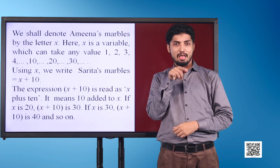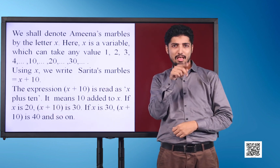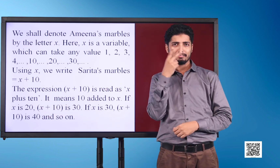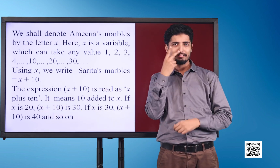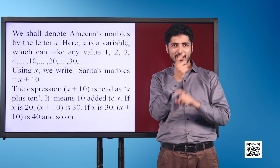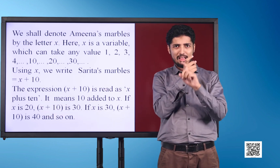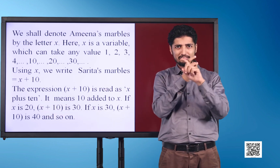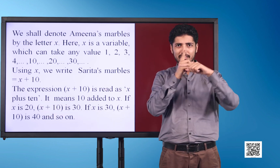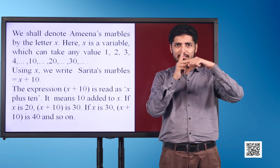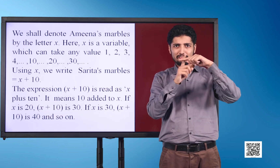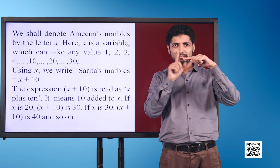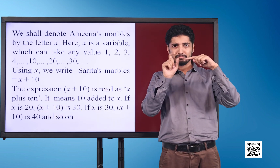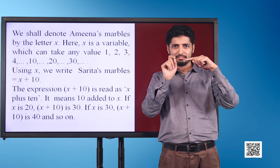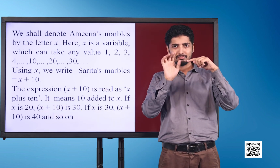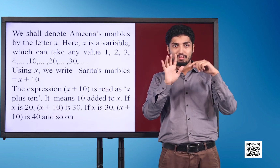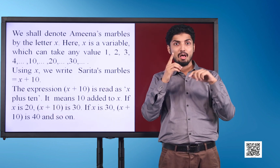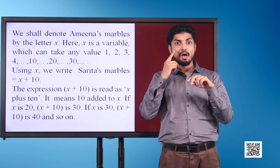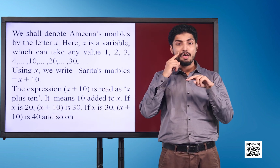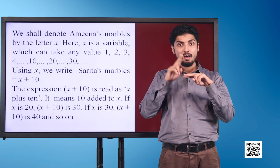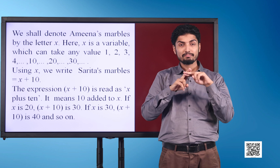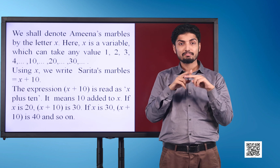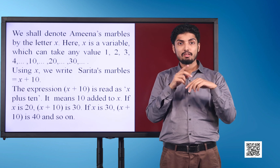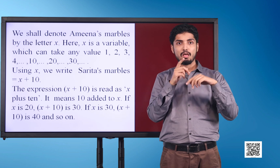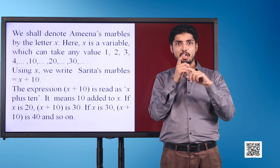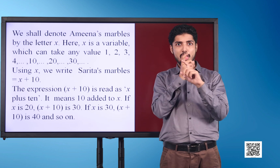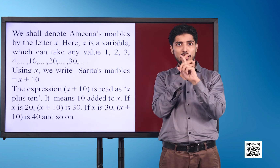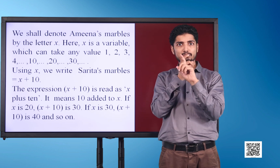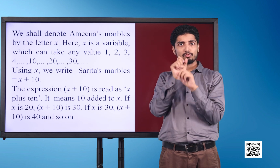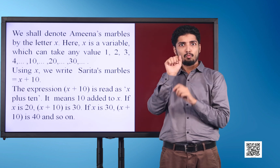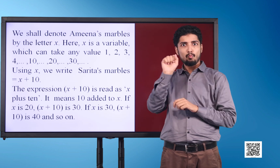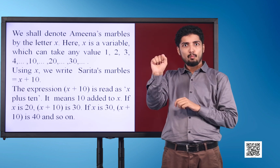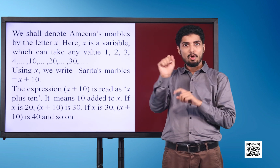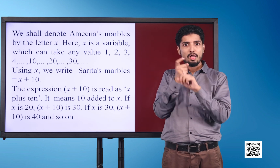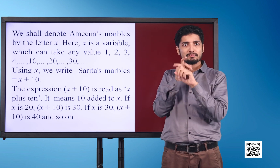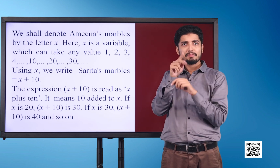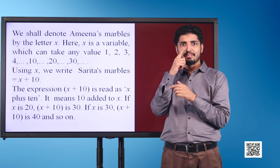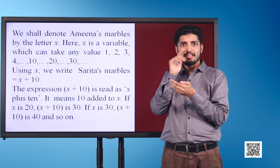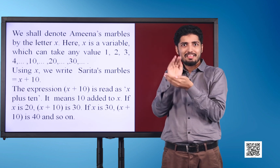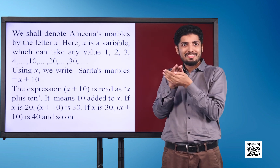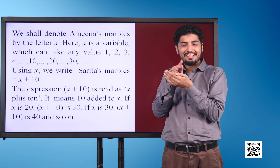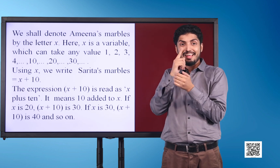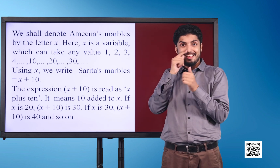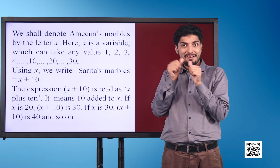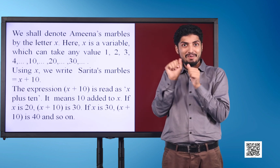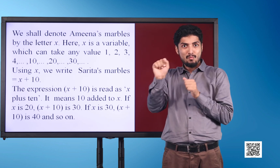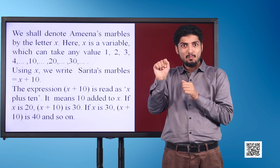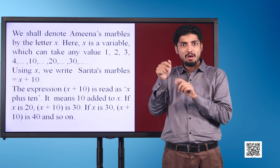to x. If x is 20, x plus 10 is 30. If x is 30, x plus 10 is